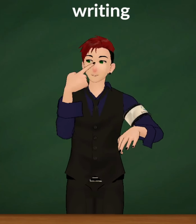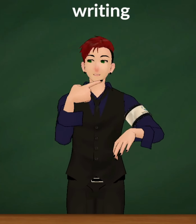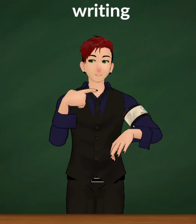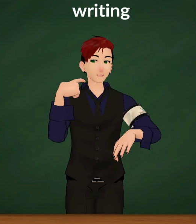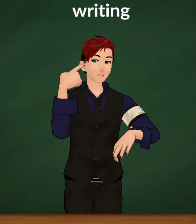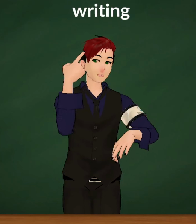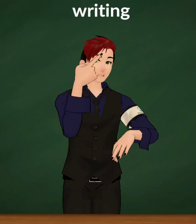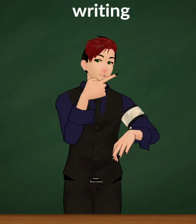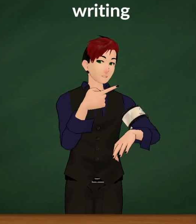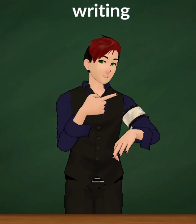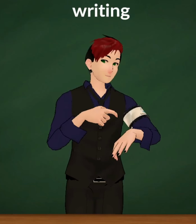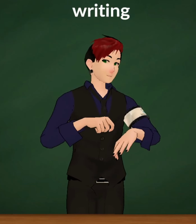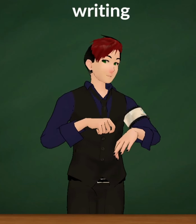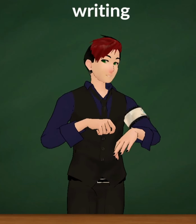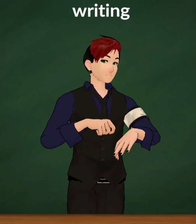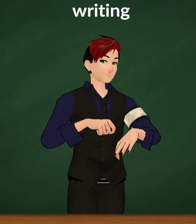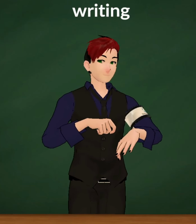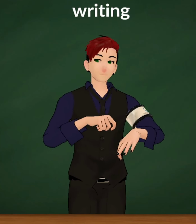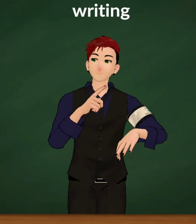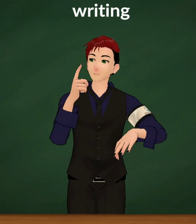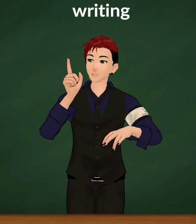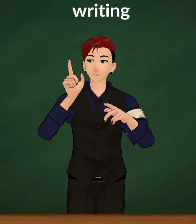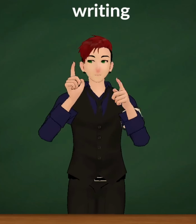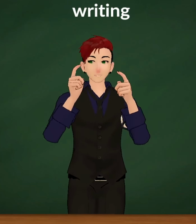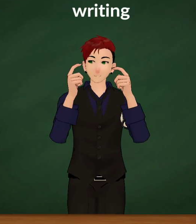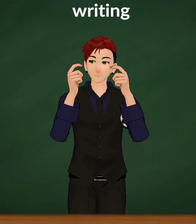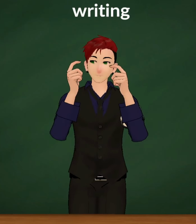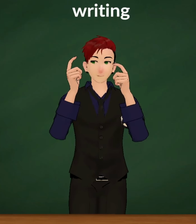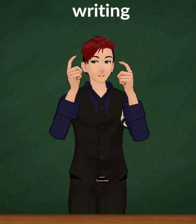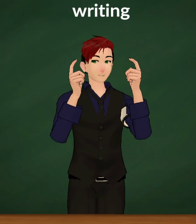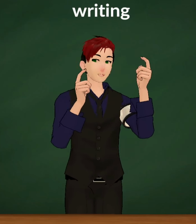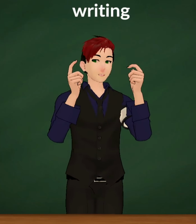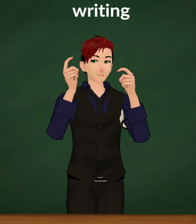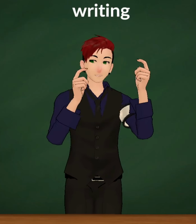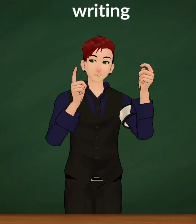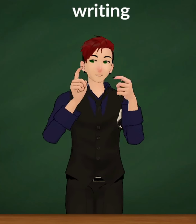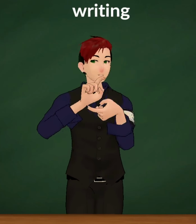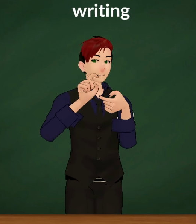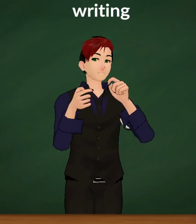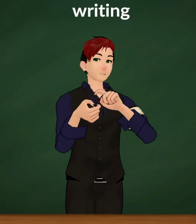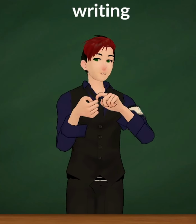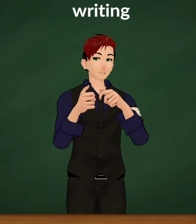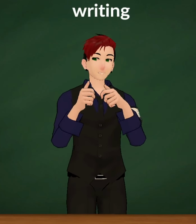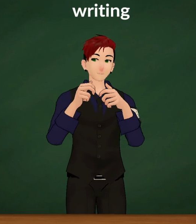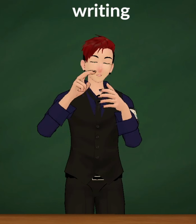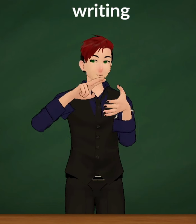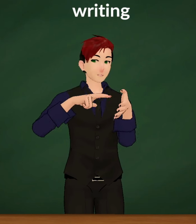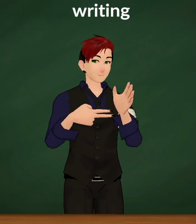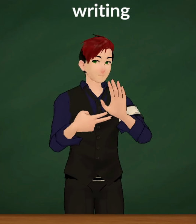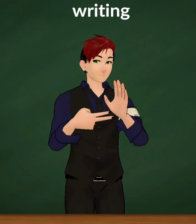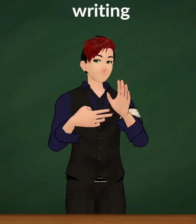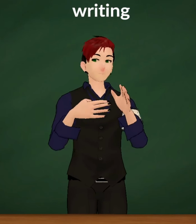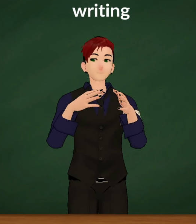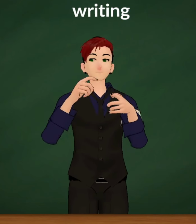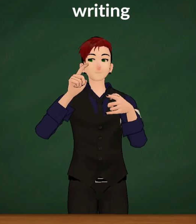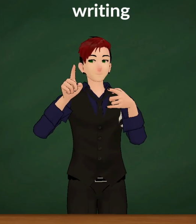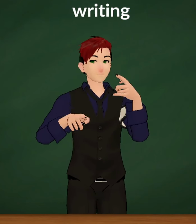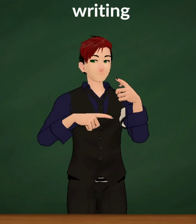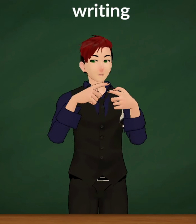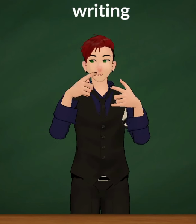because of how I sign something on my face. Like, just the slightest adjustment will change your meaning. Whenever